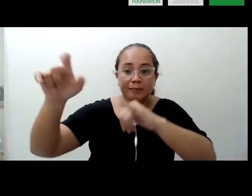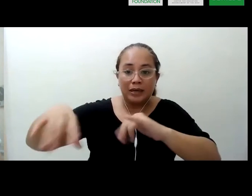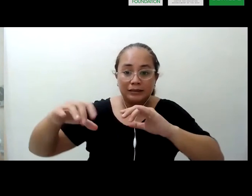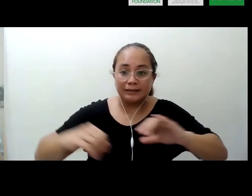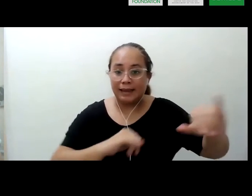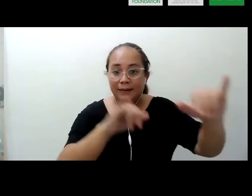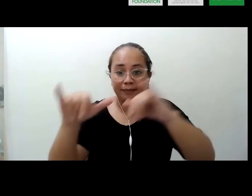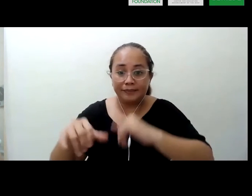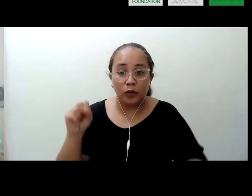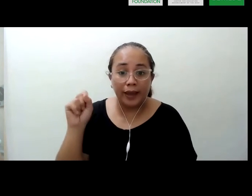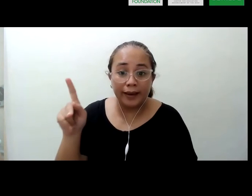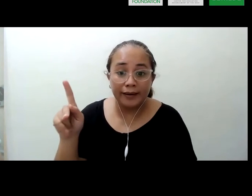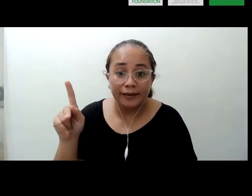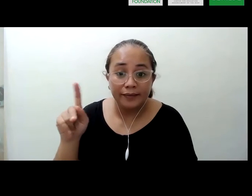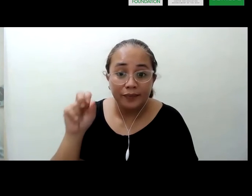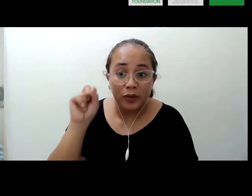Okay.